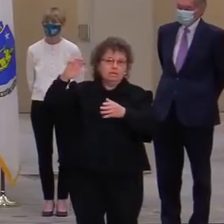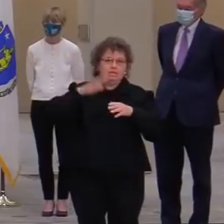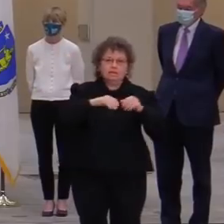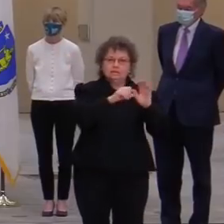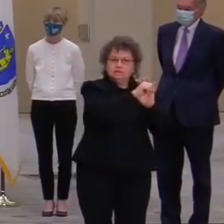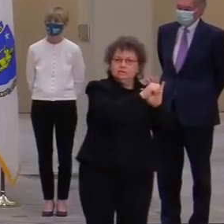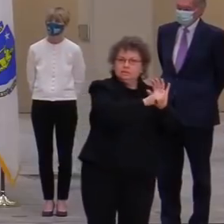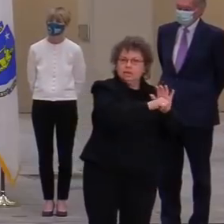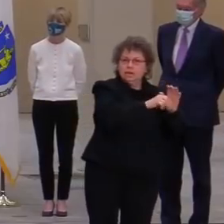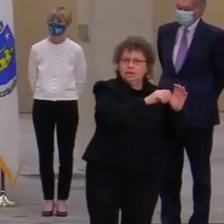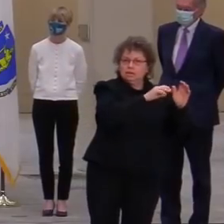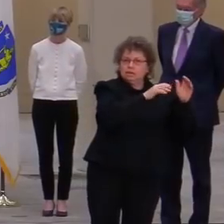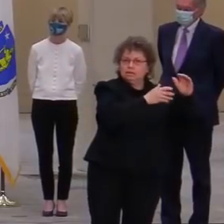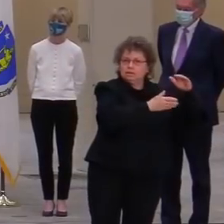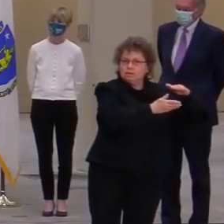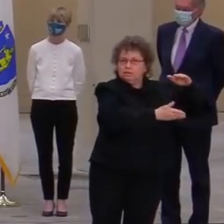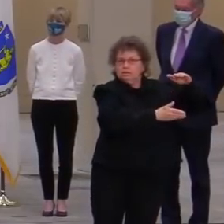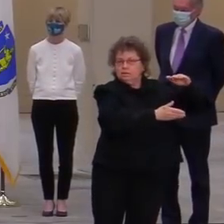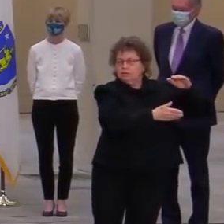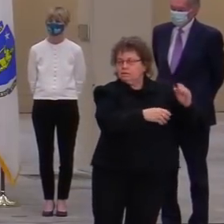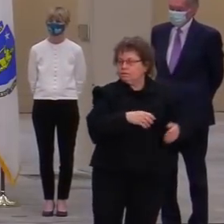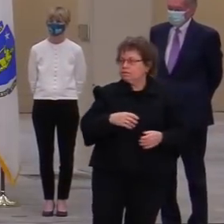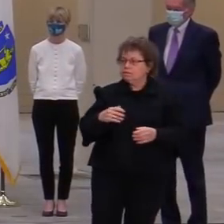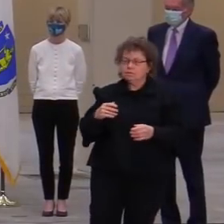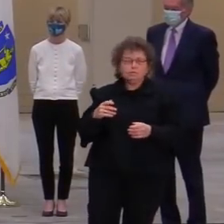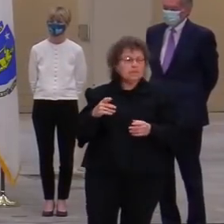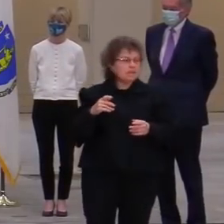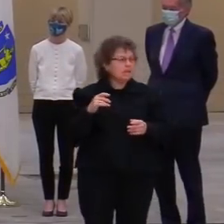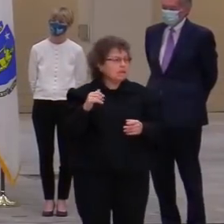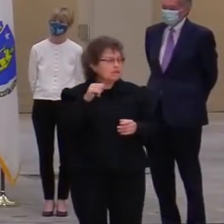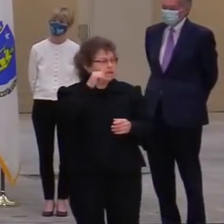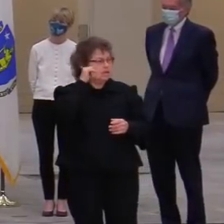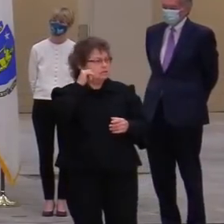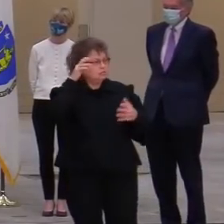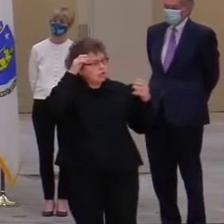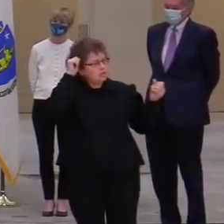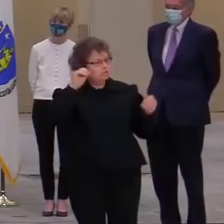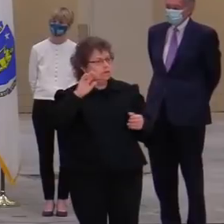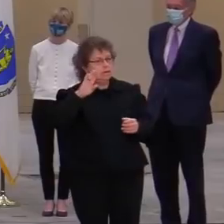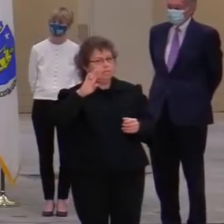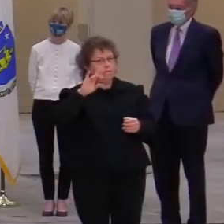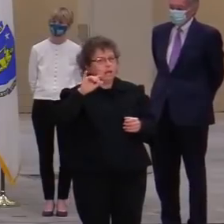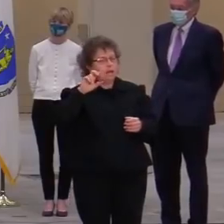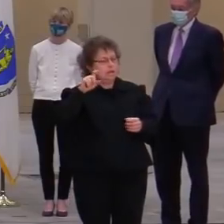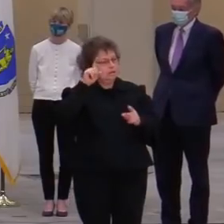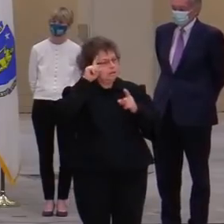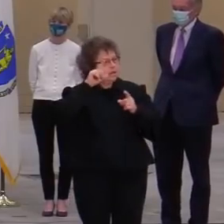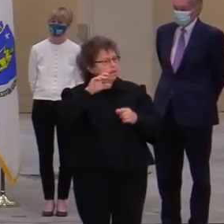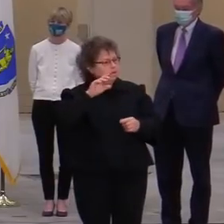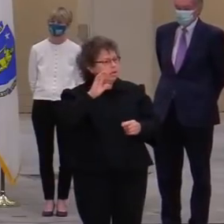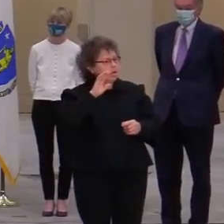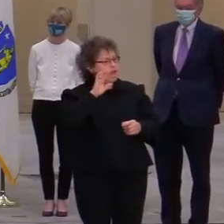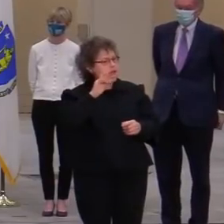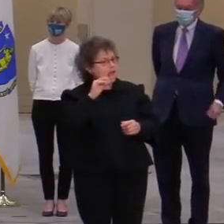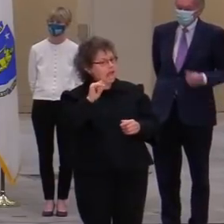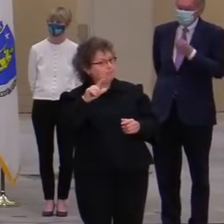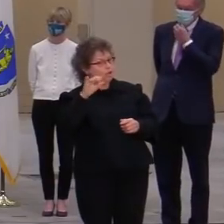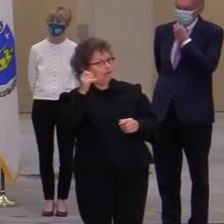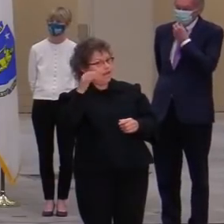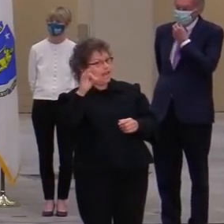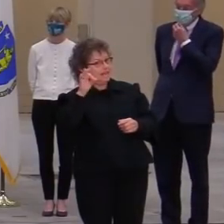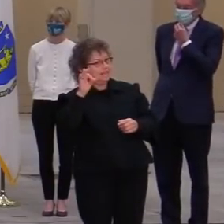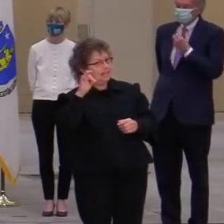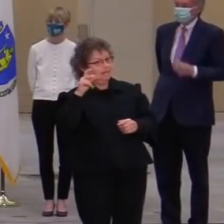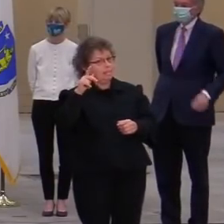You know, as part of the announcement from President Biden yesterday to get 90% of people who will be eligible by April 19th, Patriots